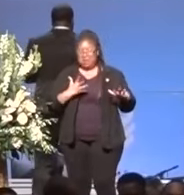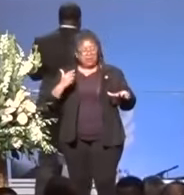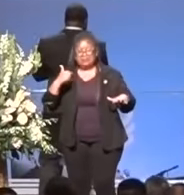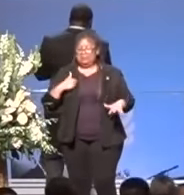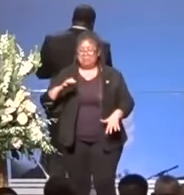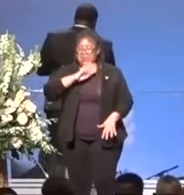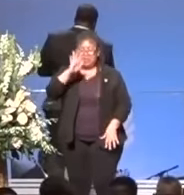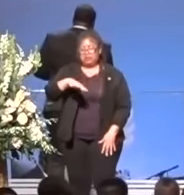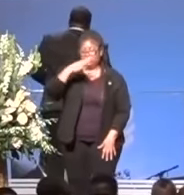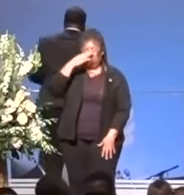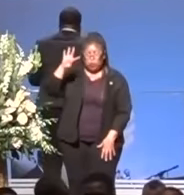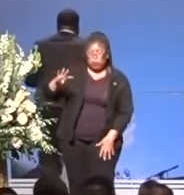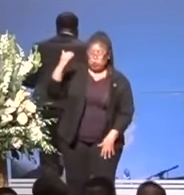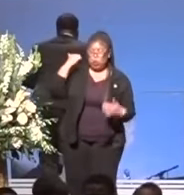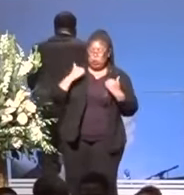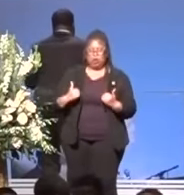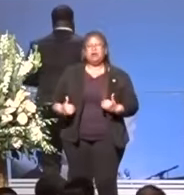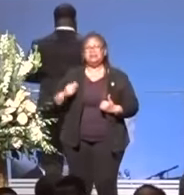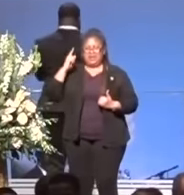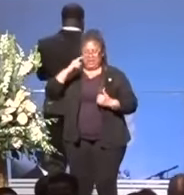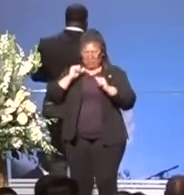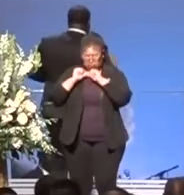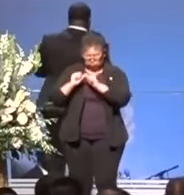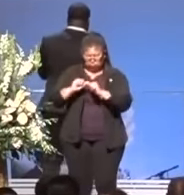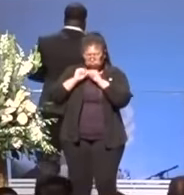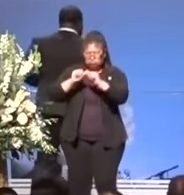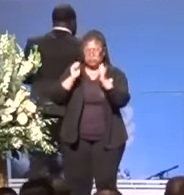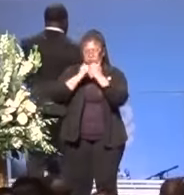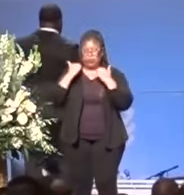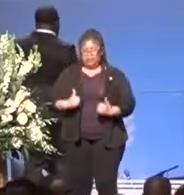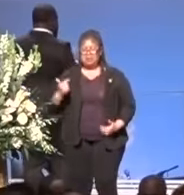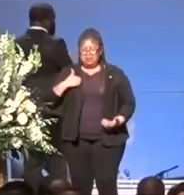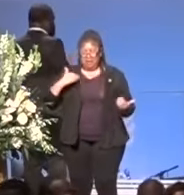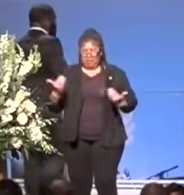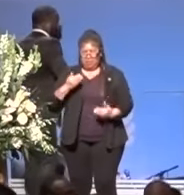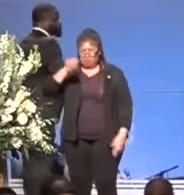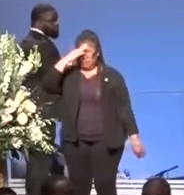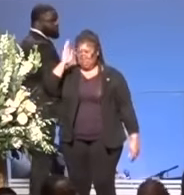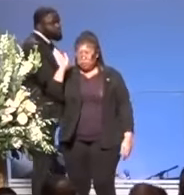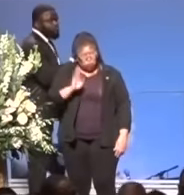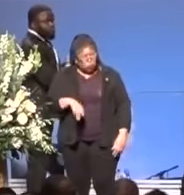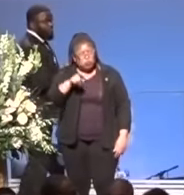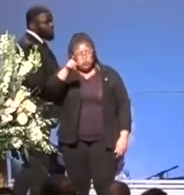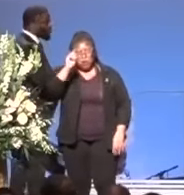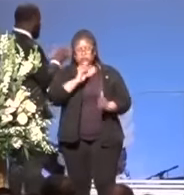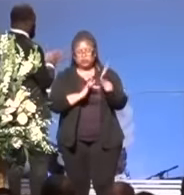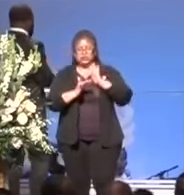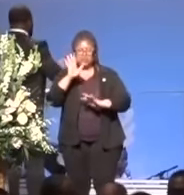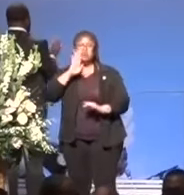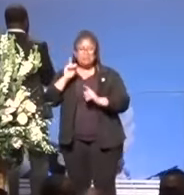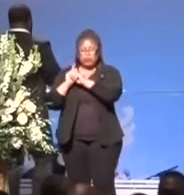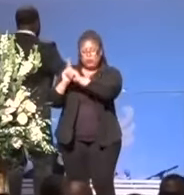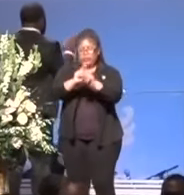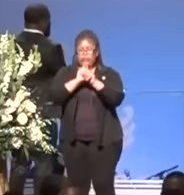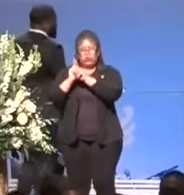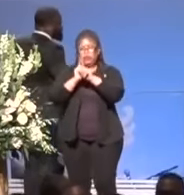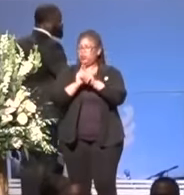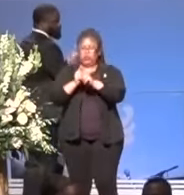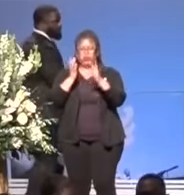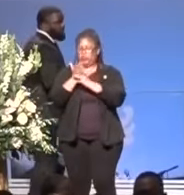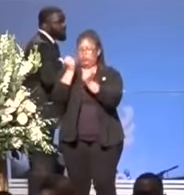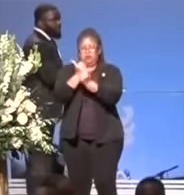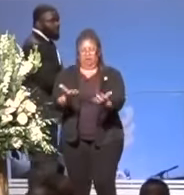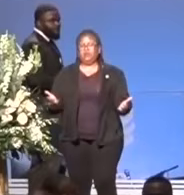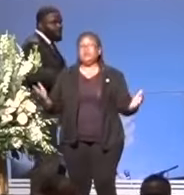me. I couldn't let you know. He always by everything.